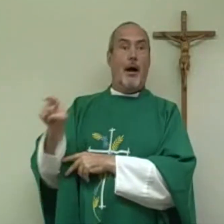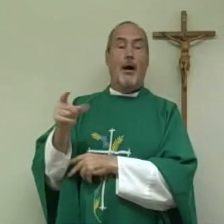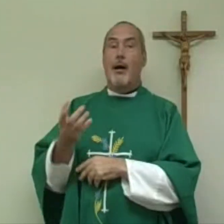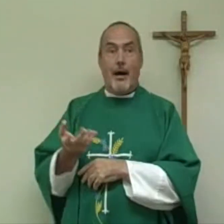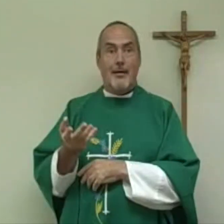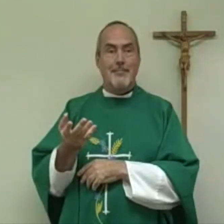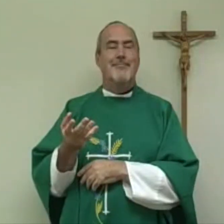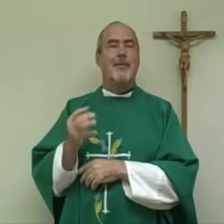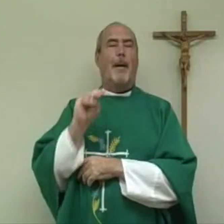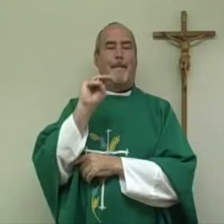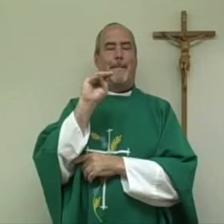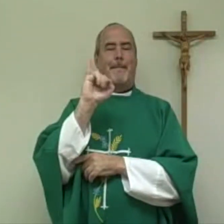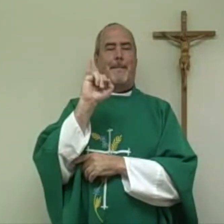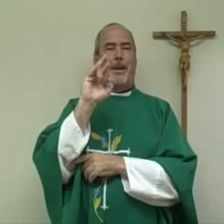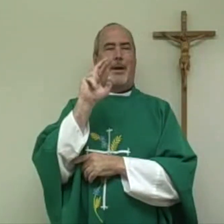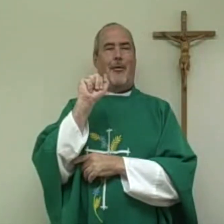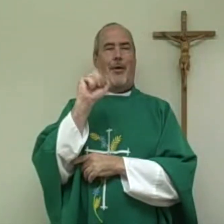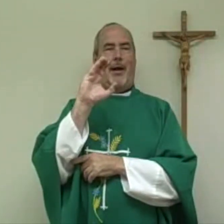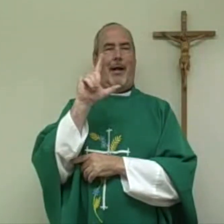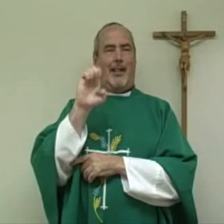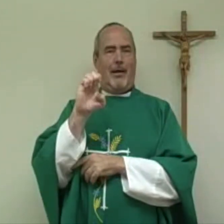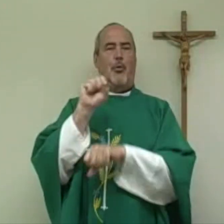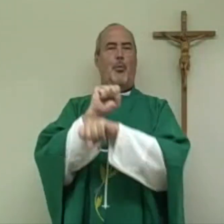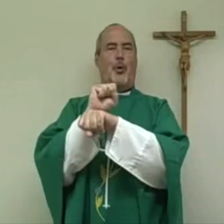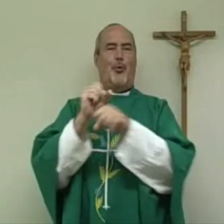would call him the miracle worker.